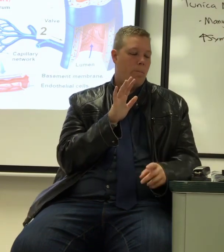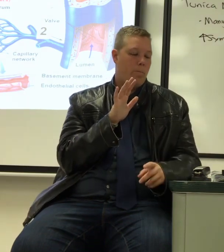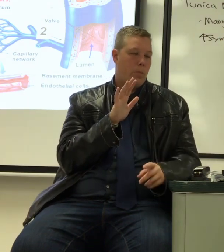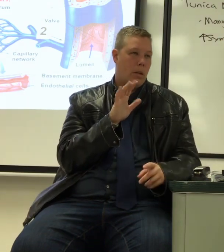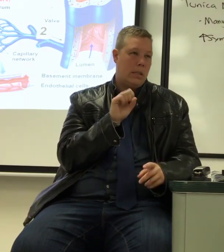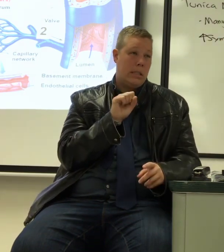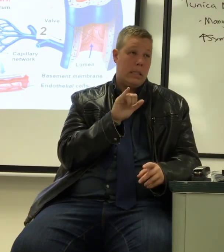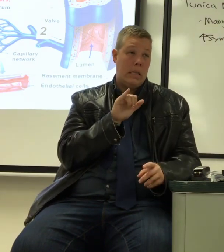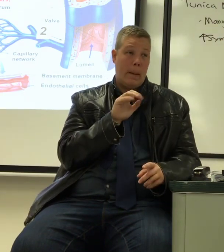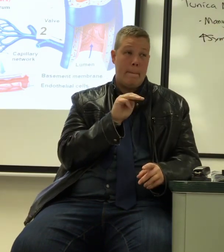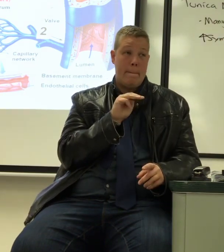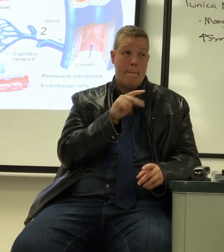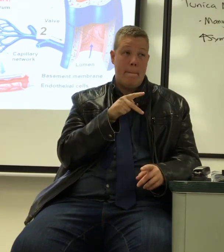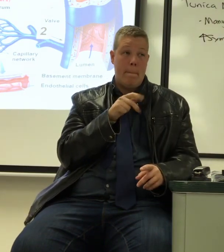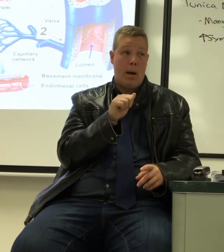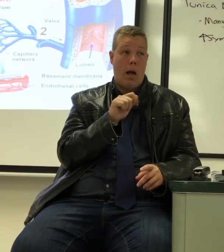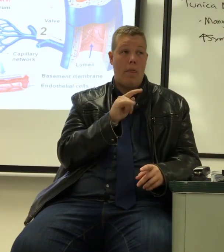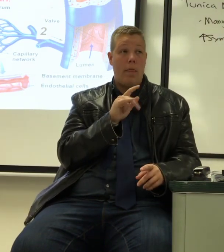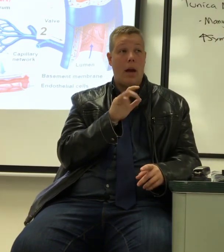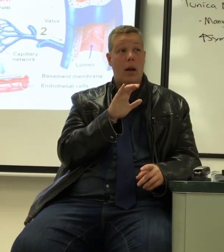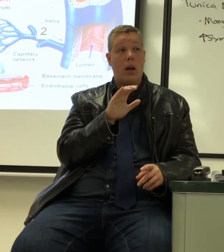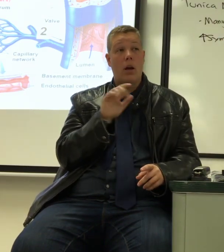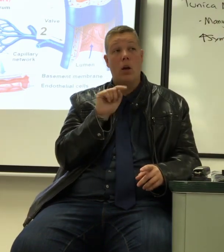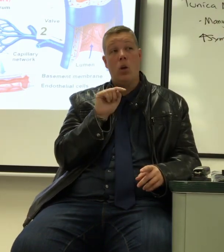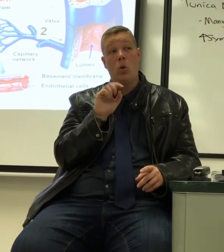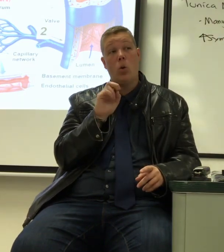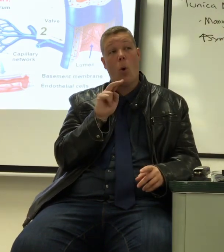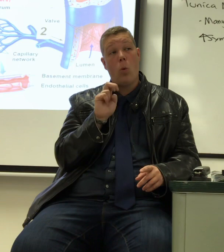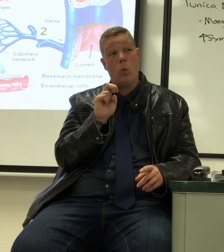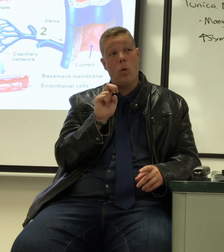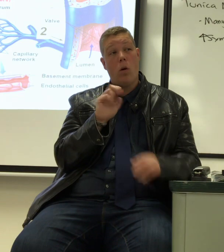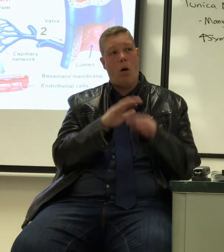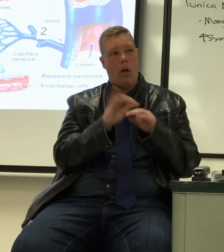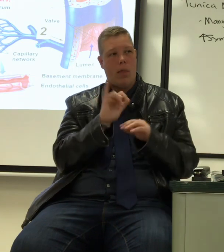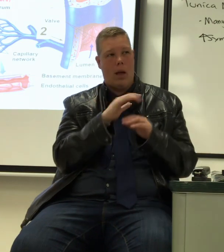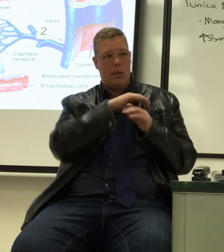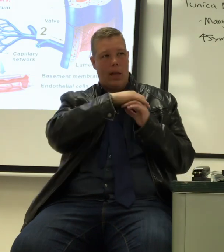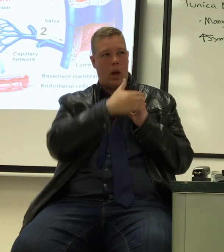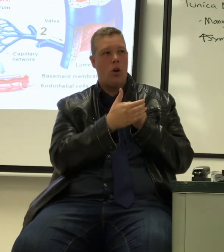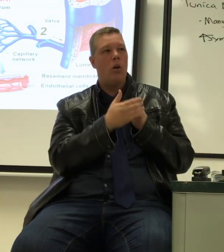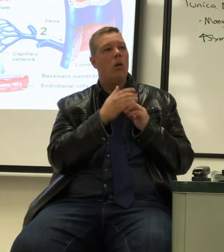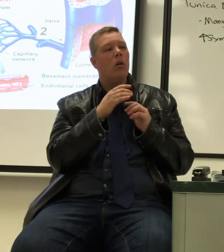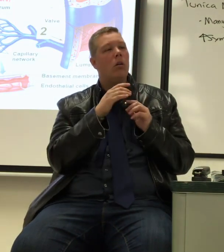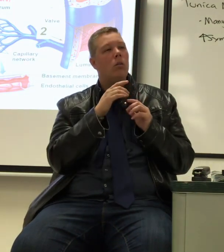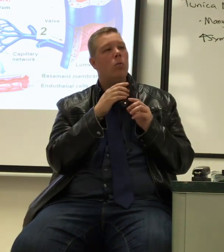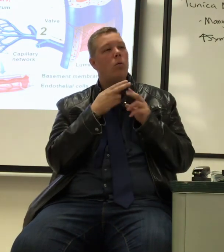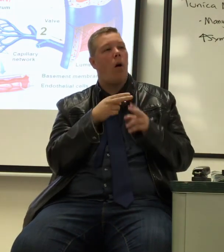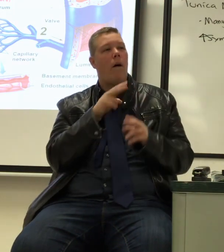the sympathetic tone on this layer, you cause a vasoconstriction.